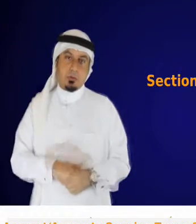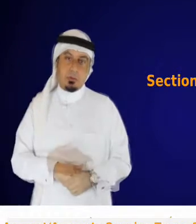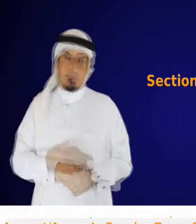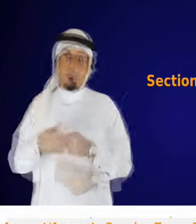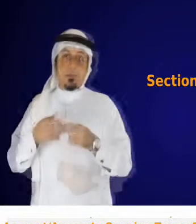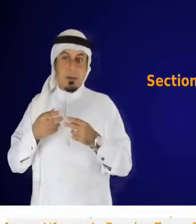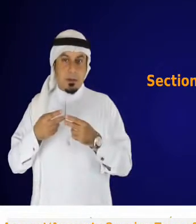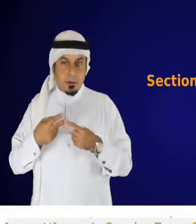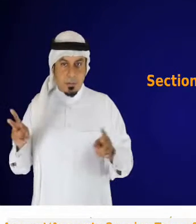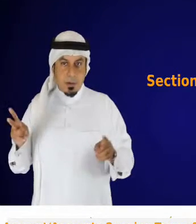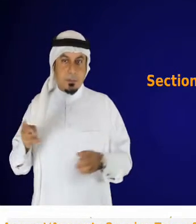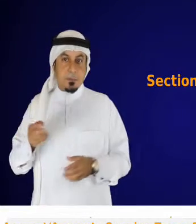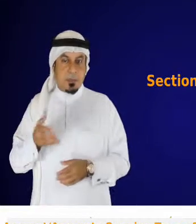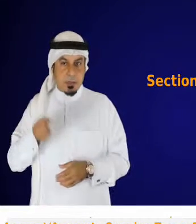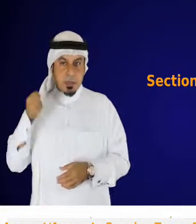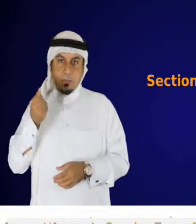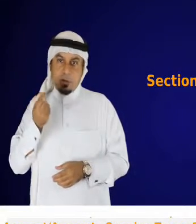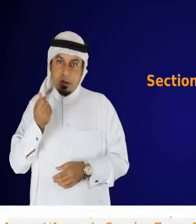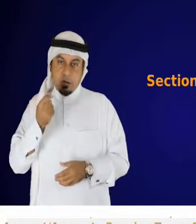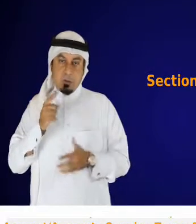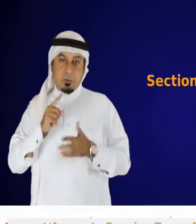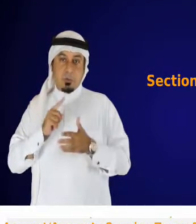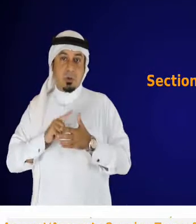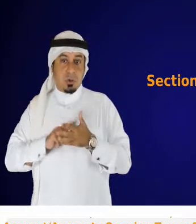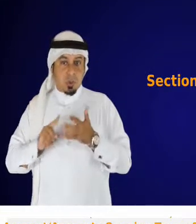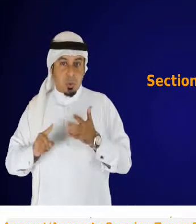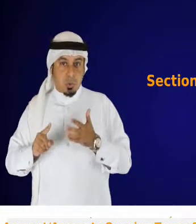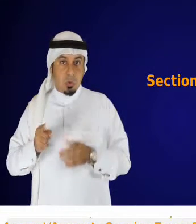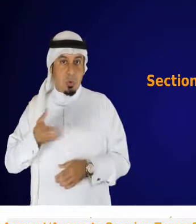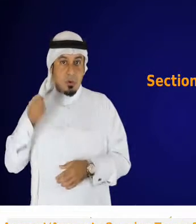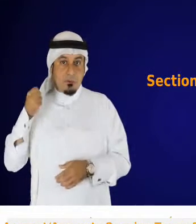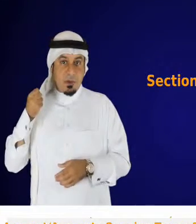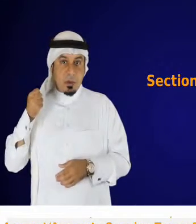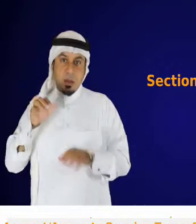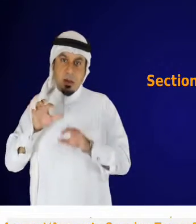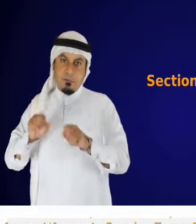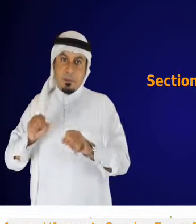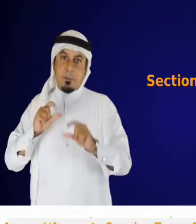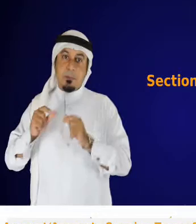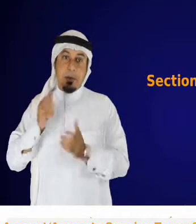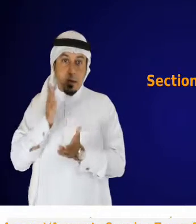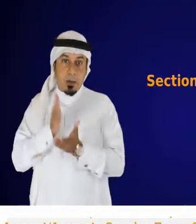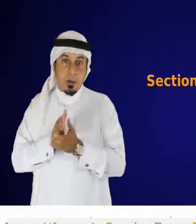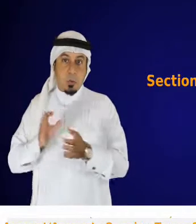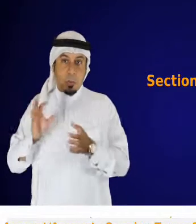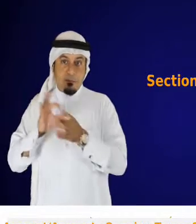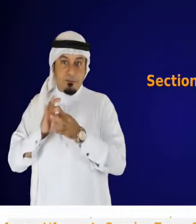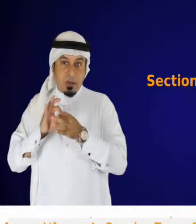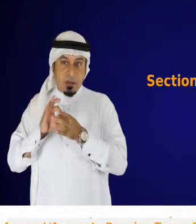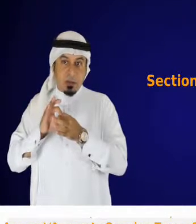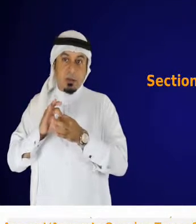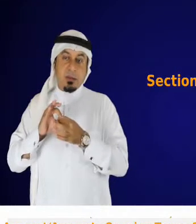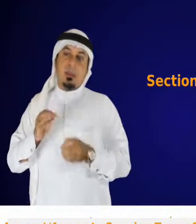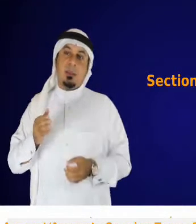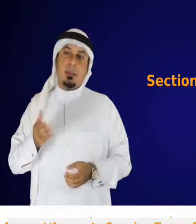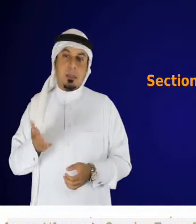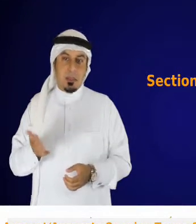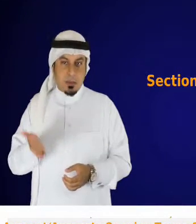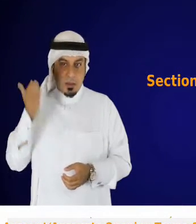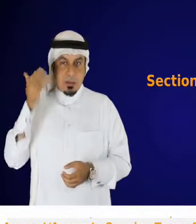the account holder understands that the bank will send or deliver to him a statement of accounts periodically. The statements of accounts issued